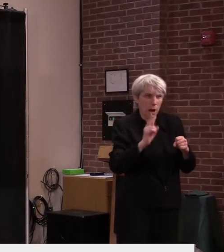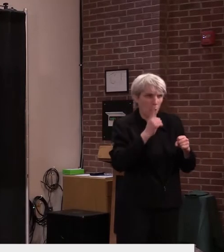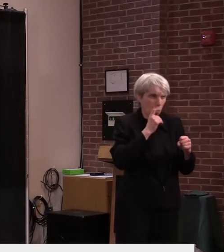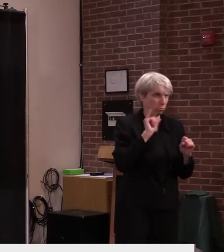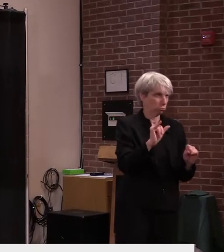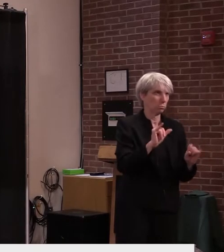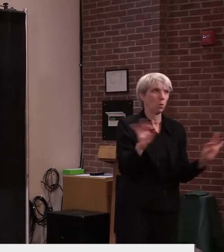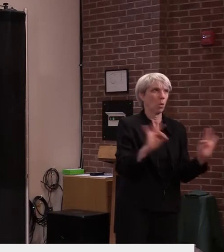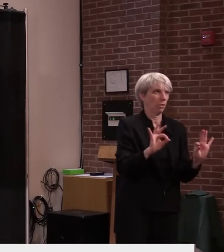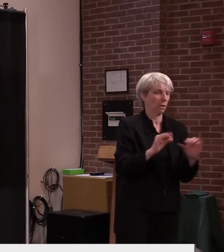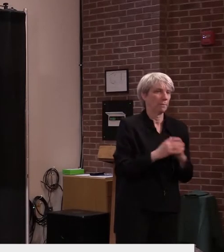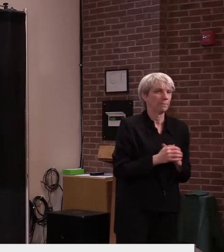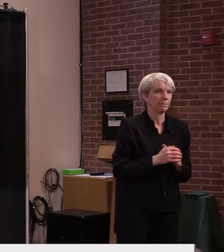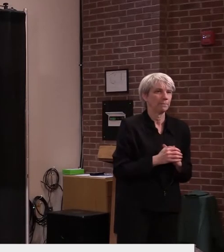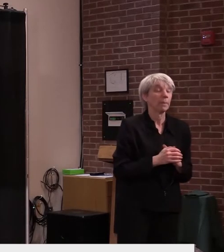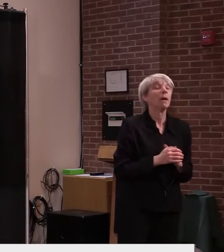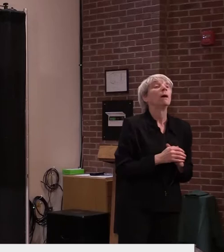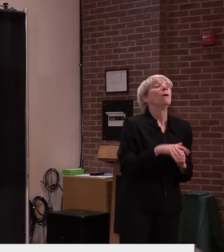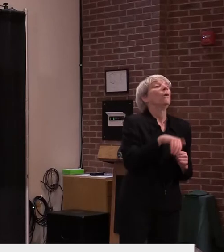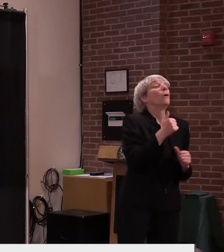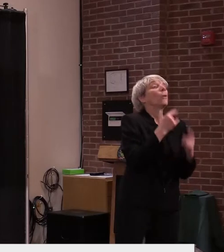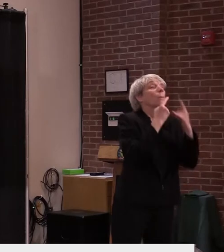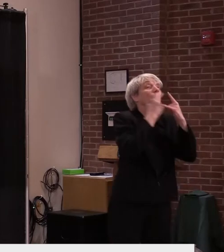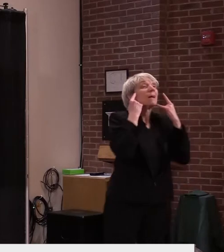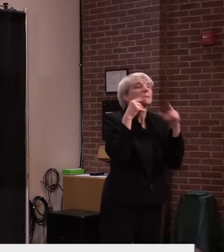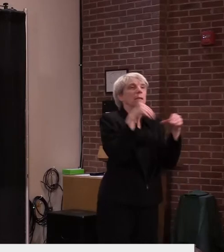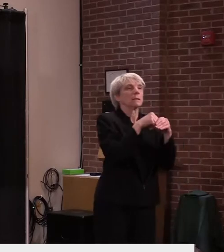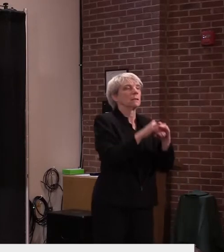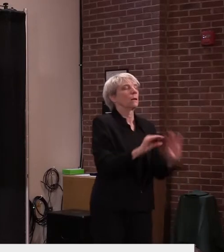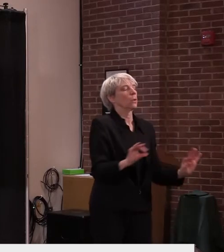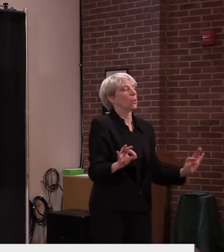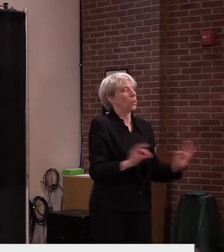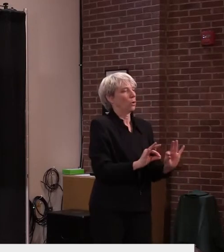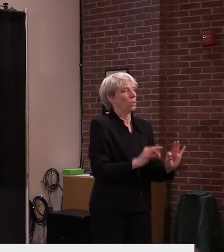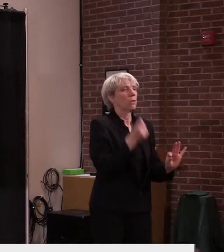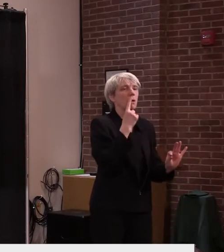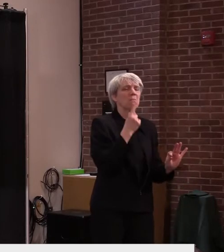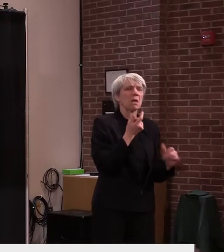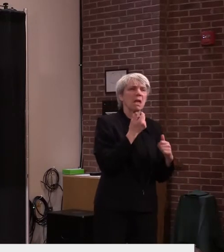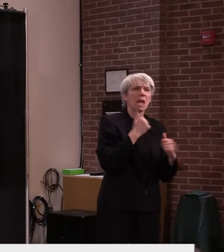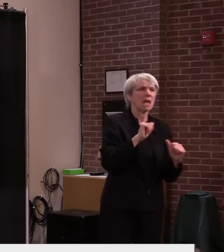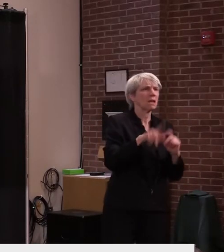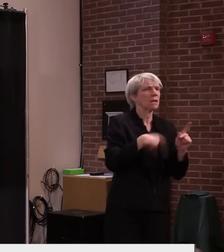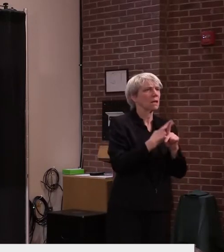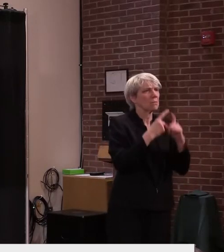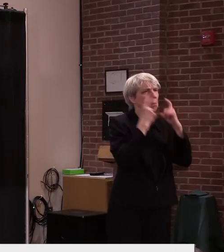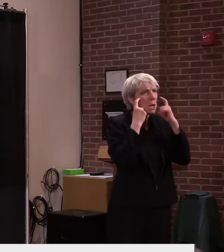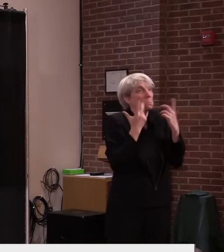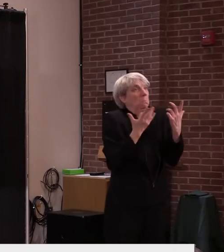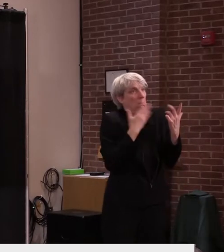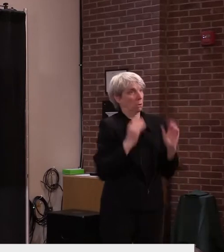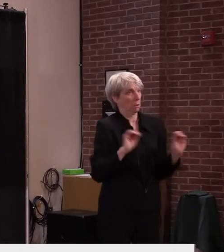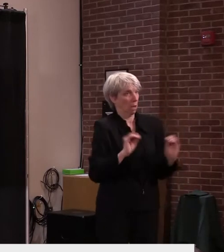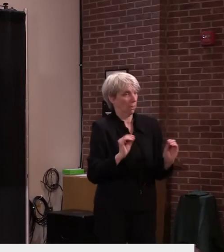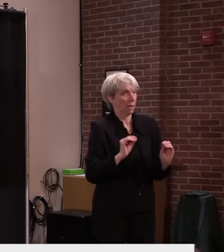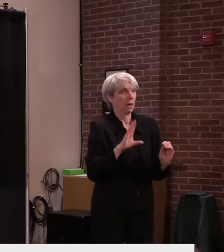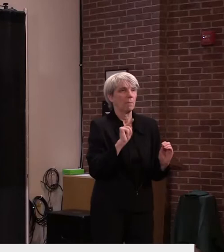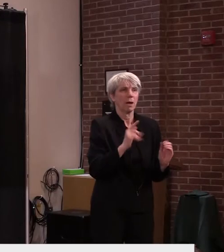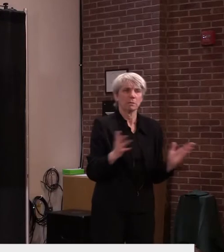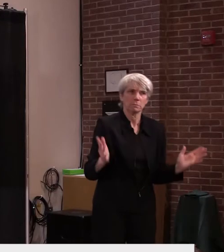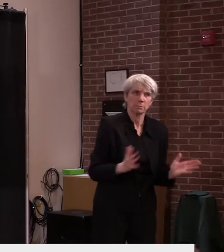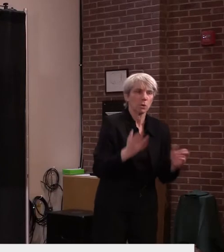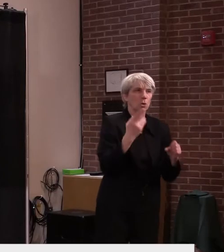importance of wearing a mask indoors. While any mask is better than no mask, we do recommend you wear a higher quality